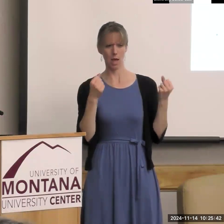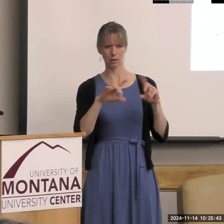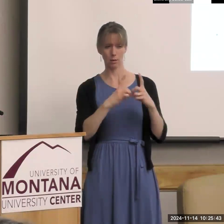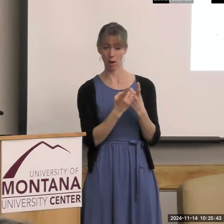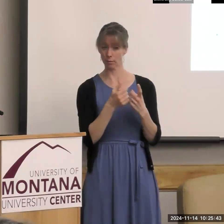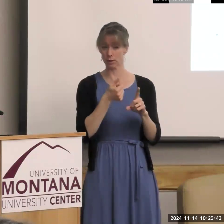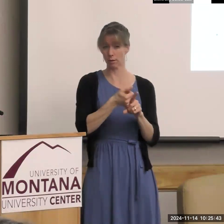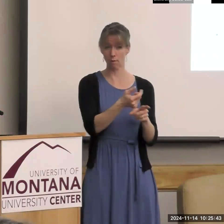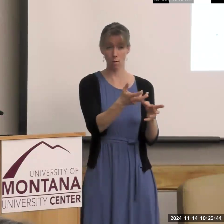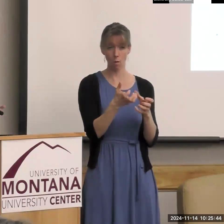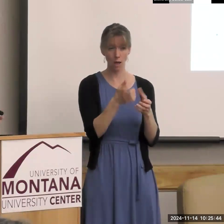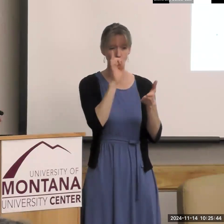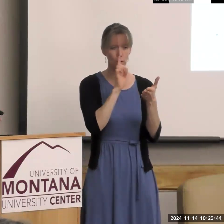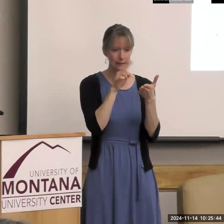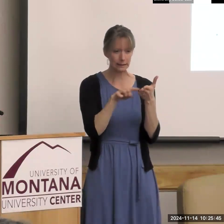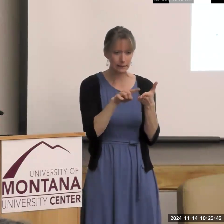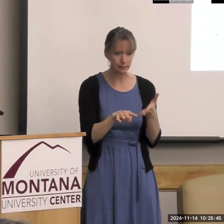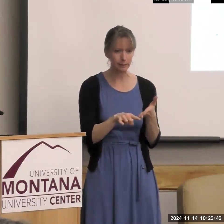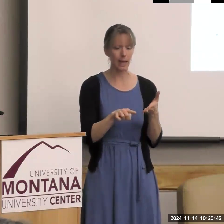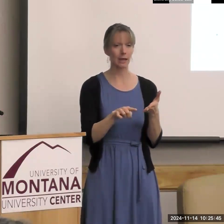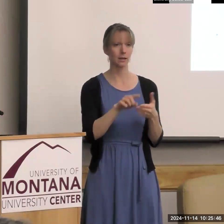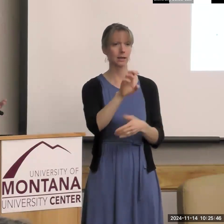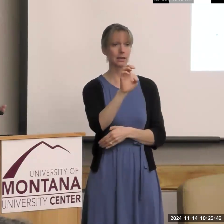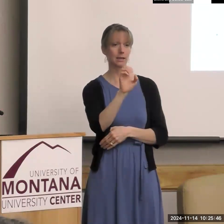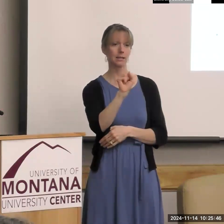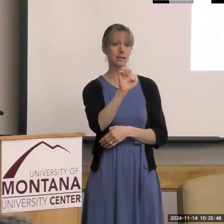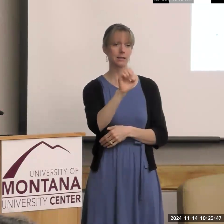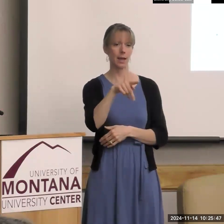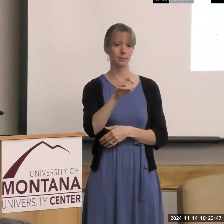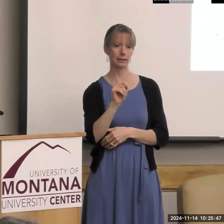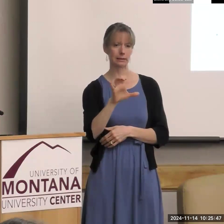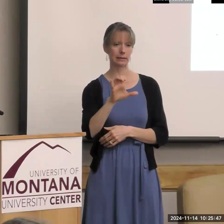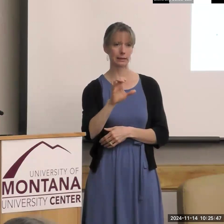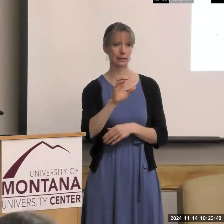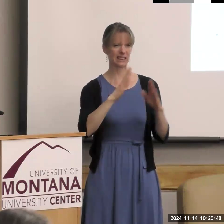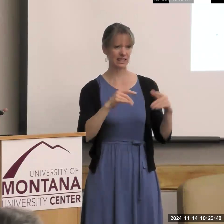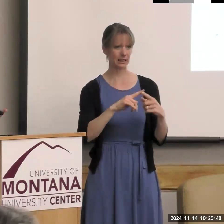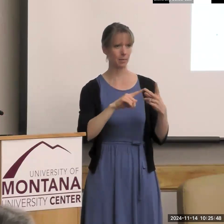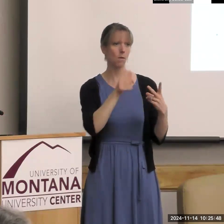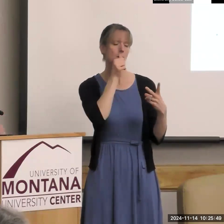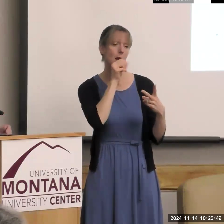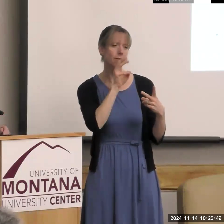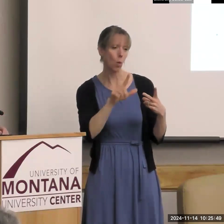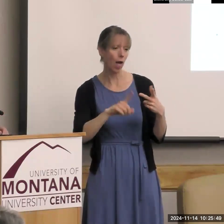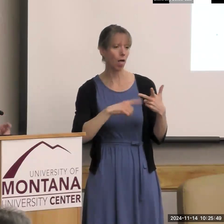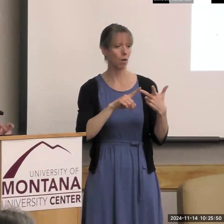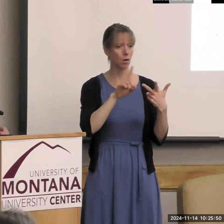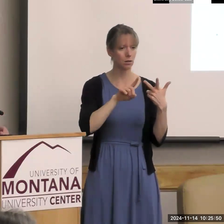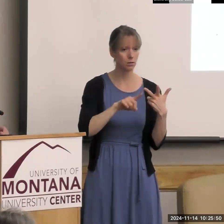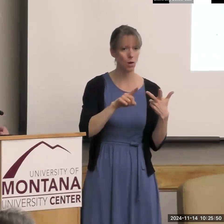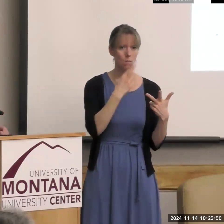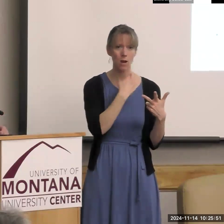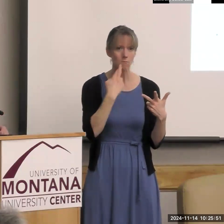wanting to inspect your septic systems and your private wells and all of that, all your restaurants, frankly, even